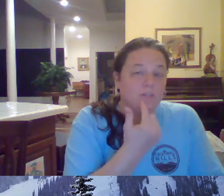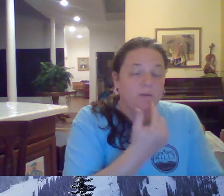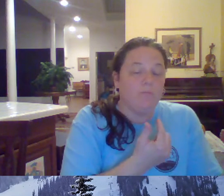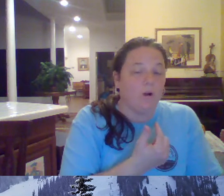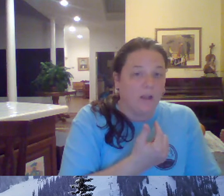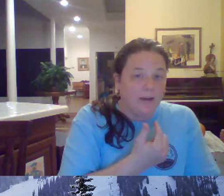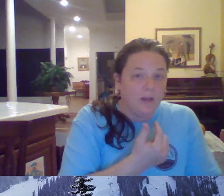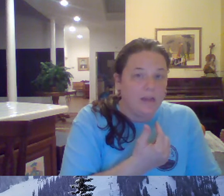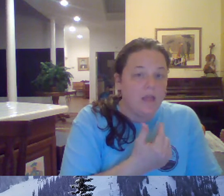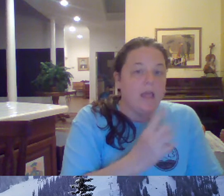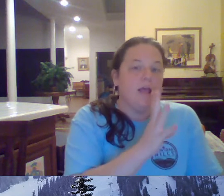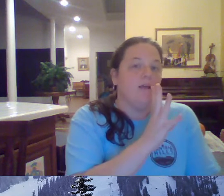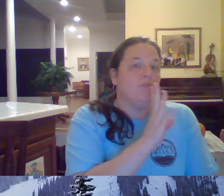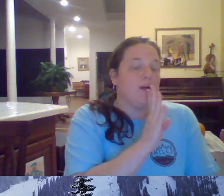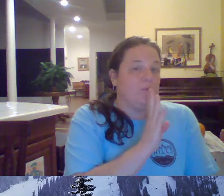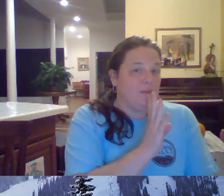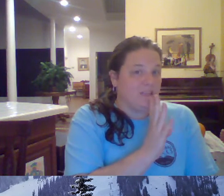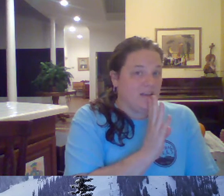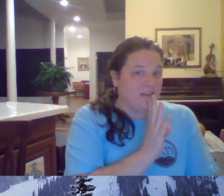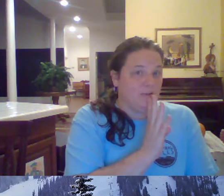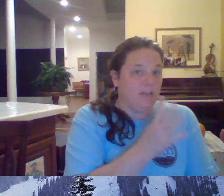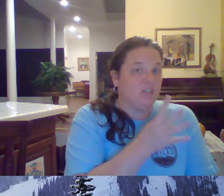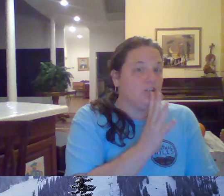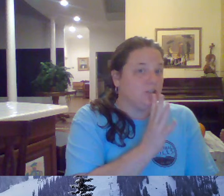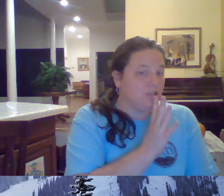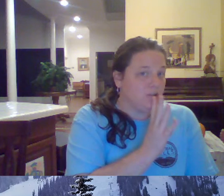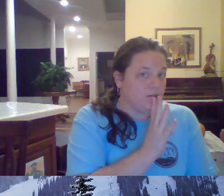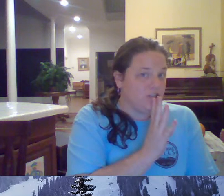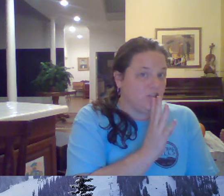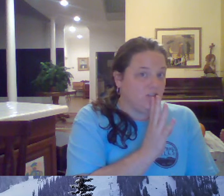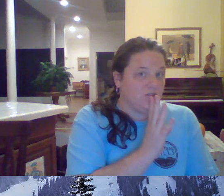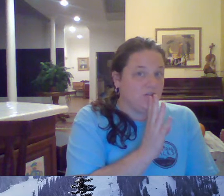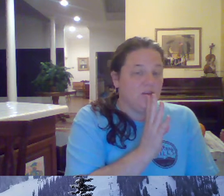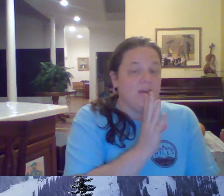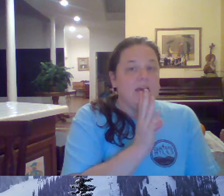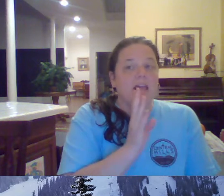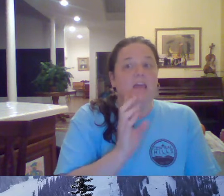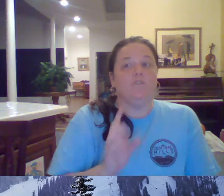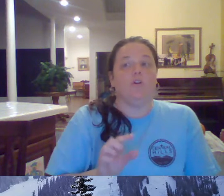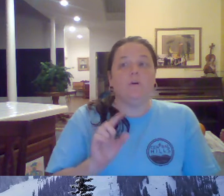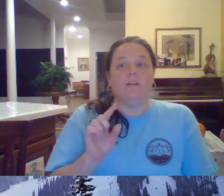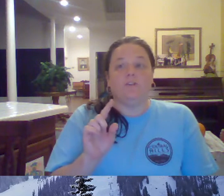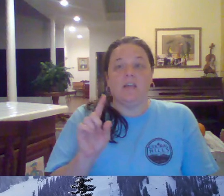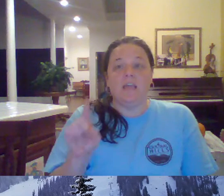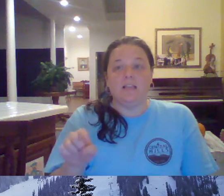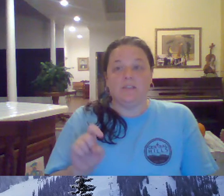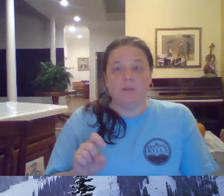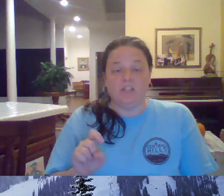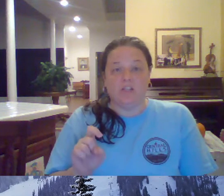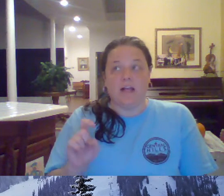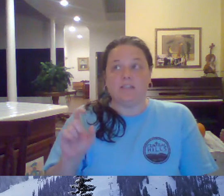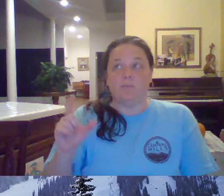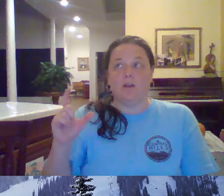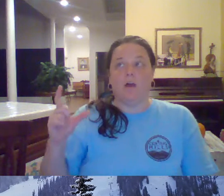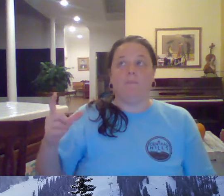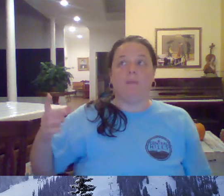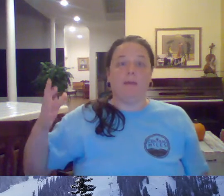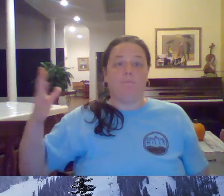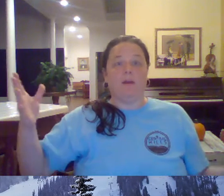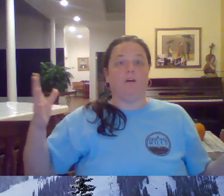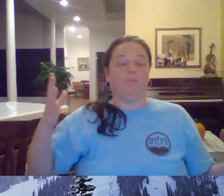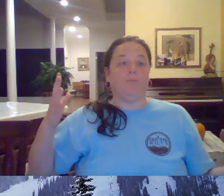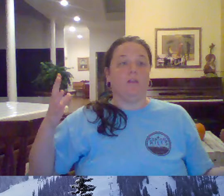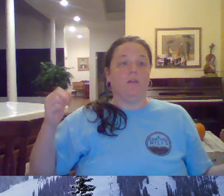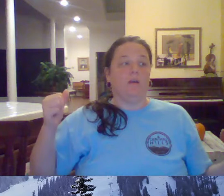learn to speak more clearly, that would be this kind of speech. Speech. if you're taking a speech class to become